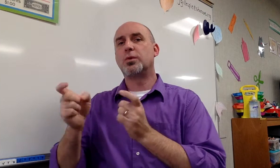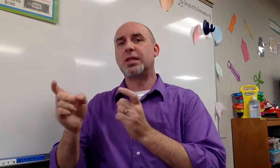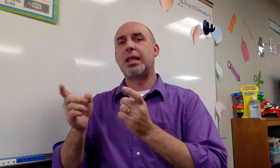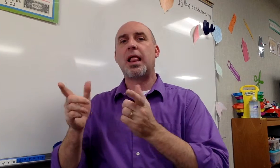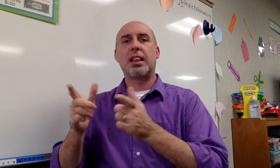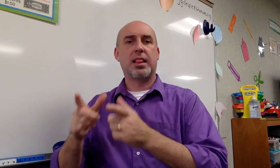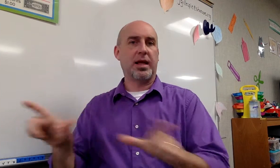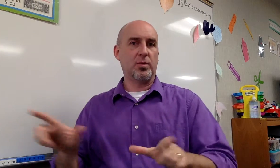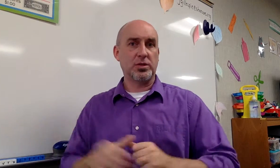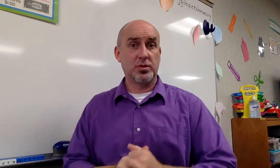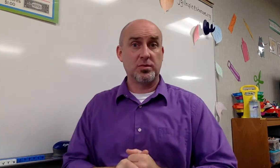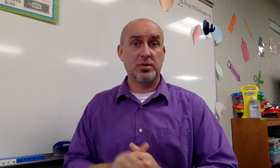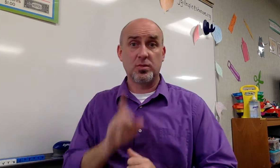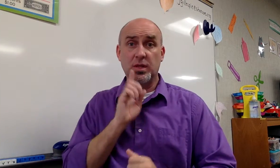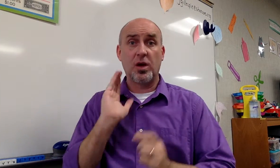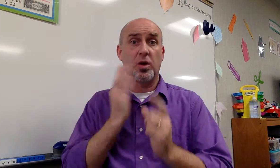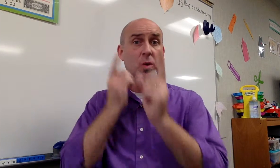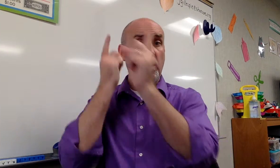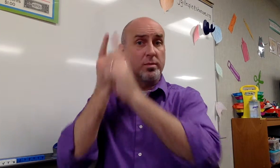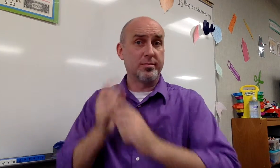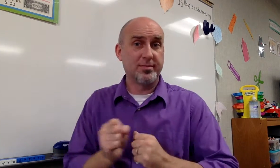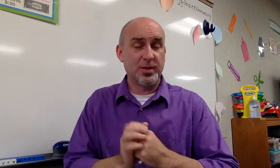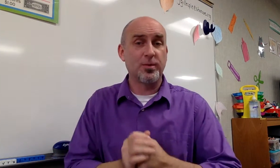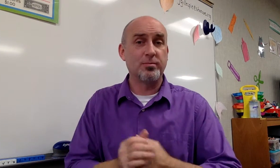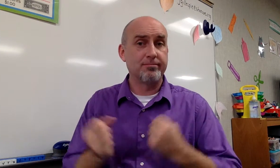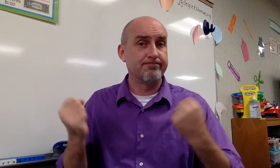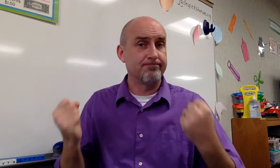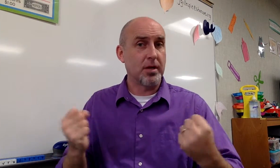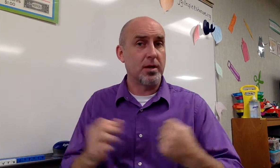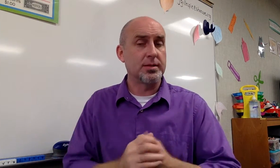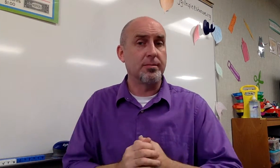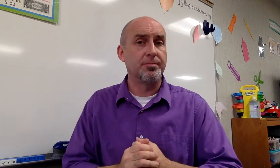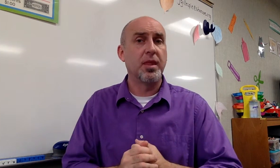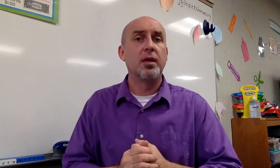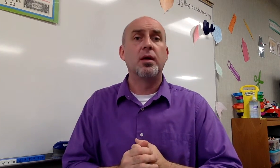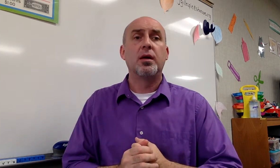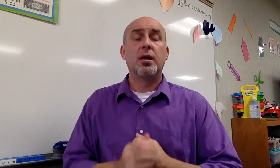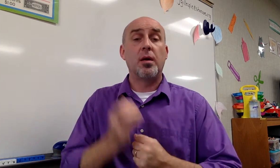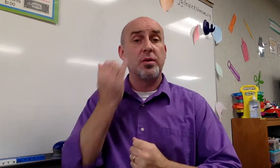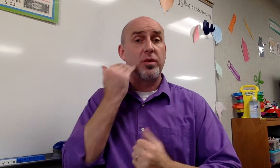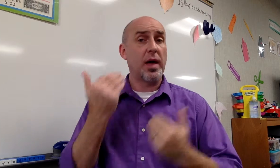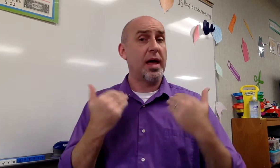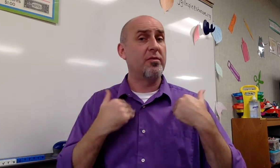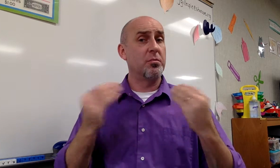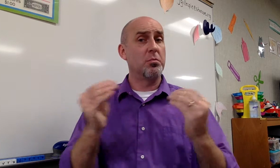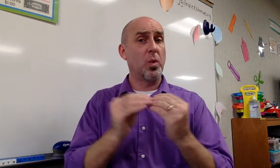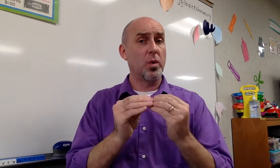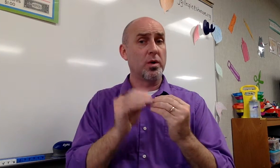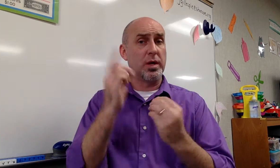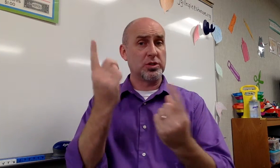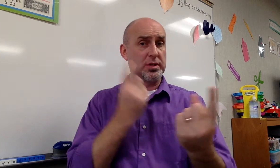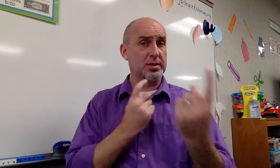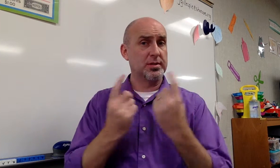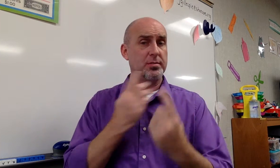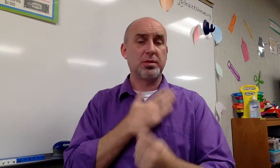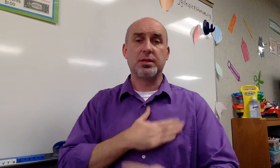rule-driven language, which is really our goal. So awesome. If you have more questions,